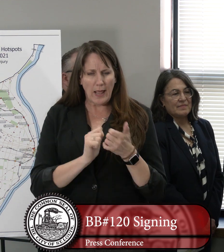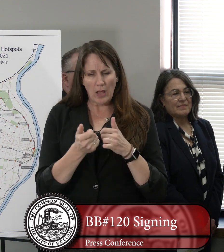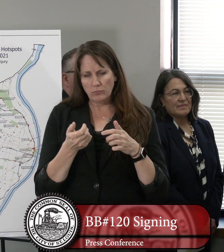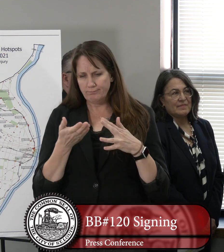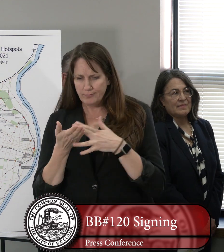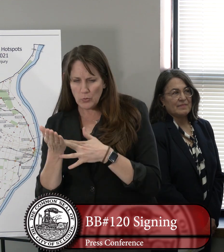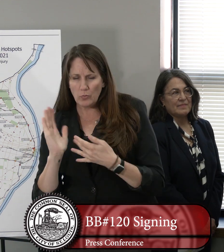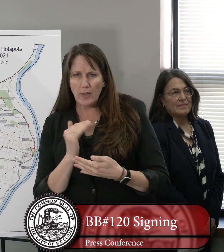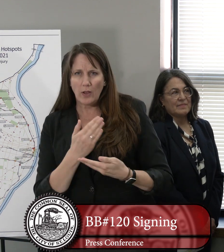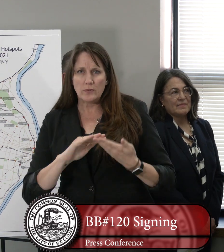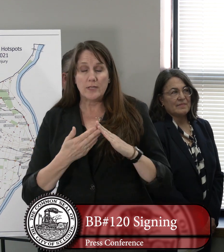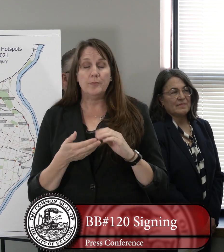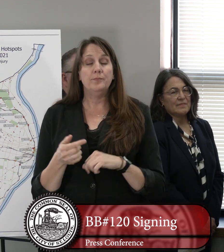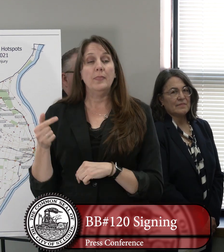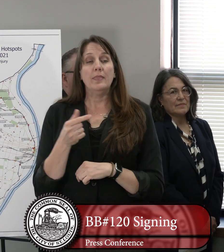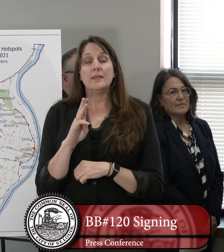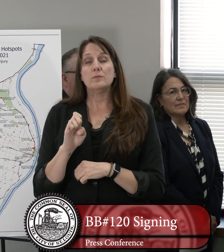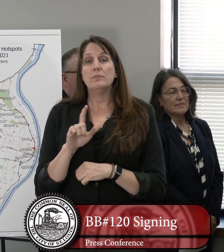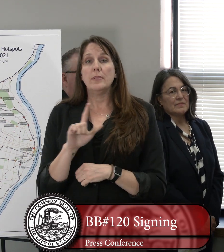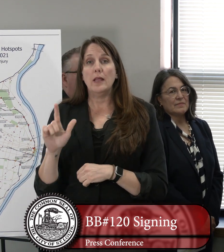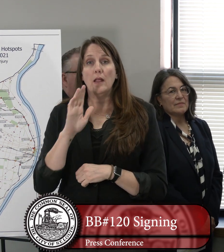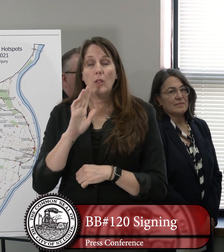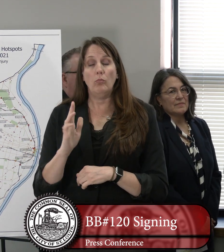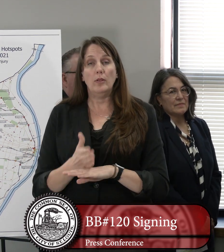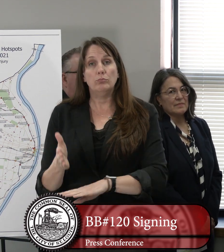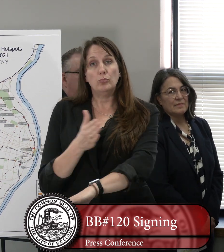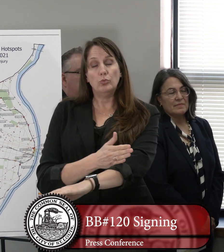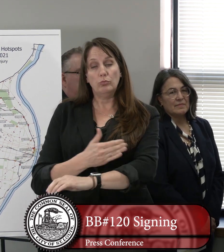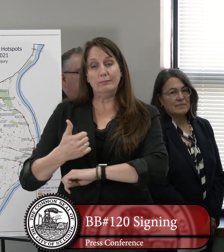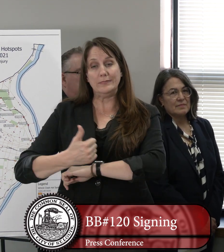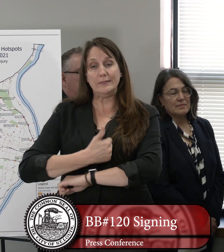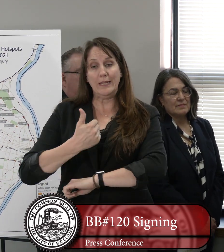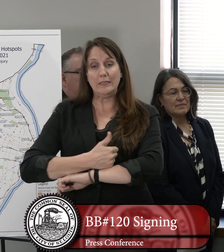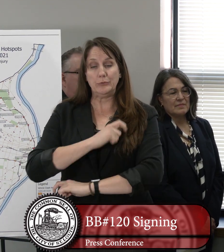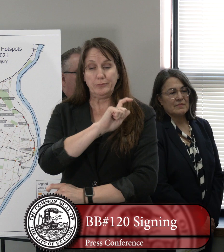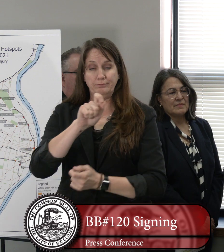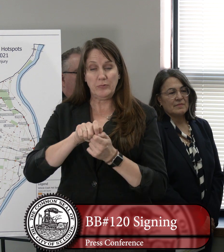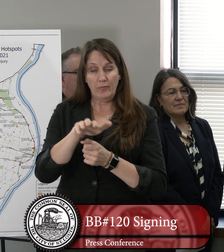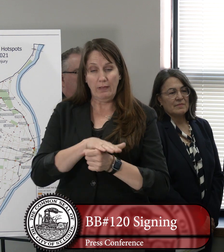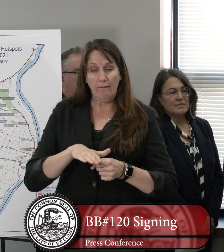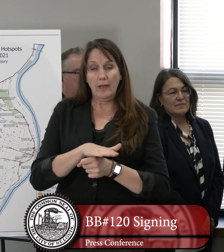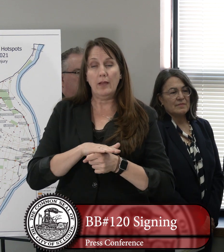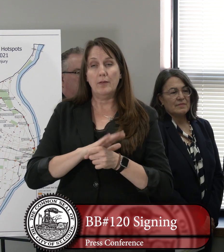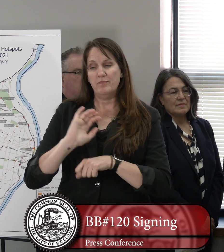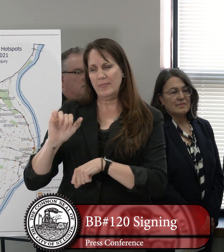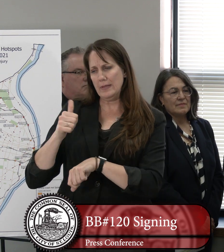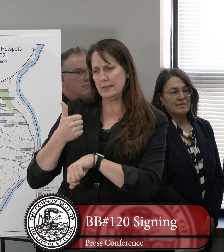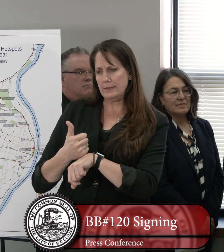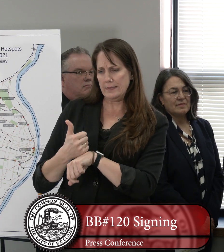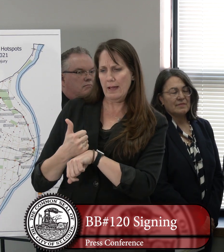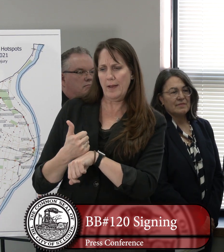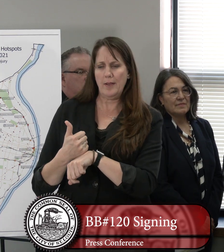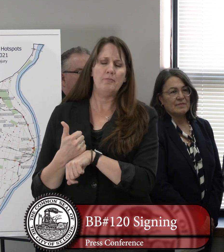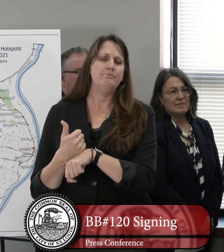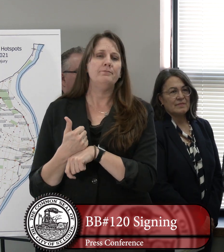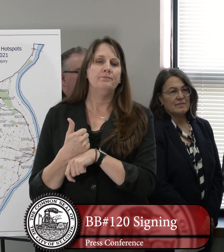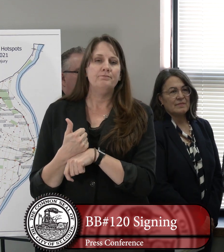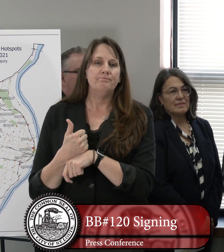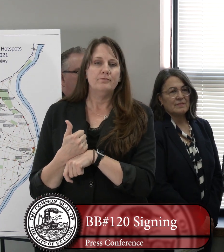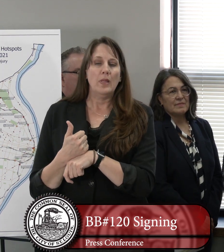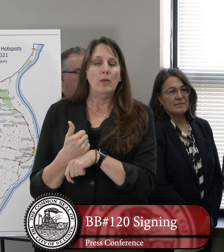This bill will improve dangerous intersections and target areas, implement traffic studies that have been sitting on the